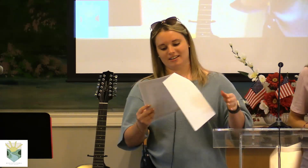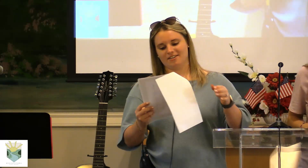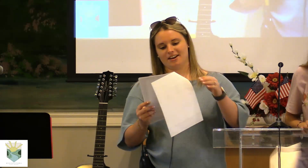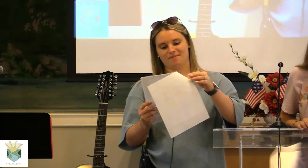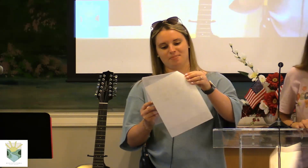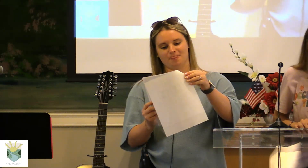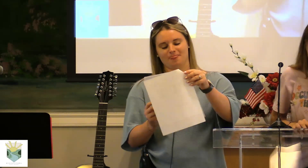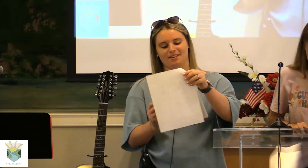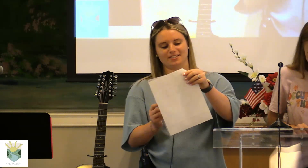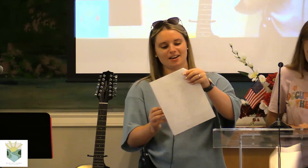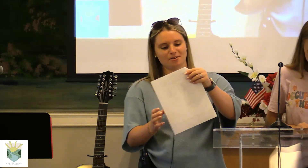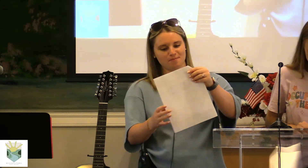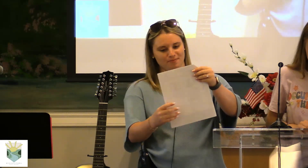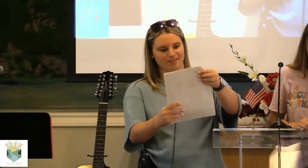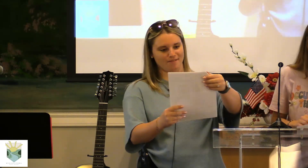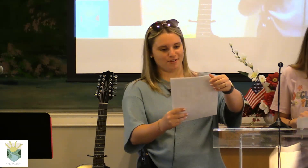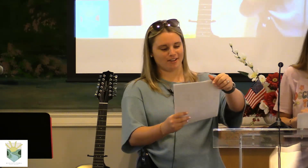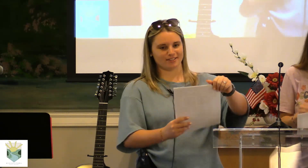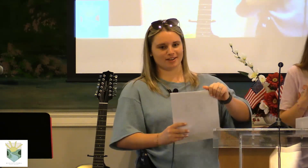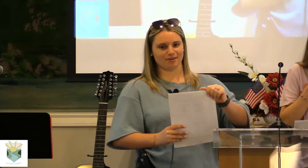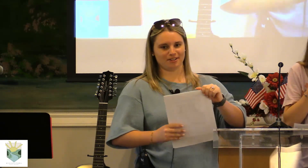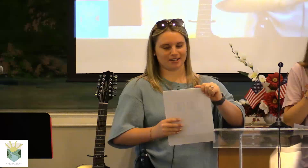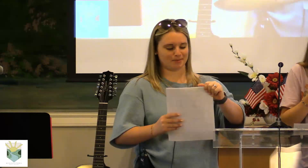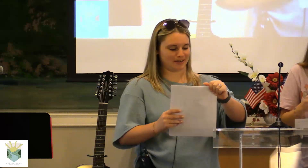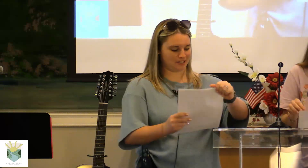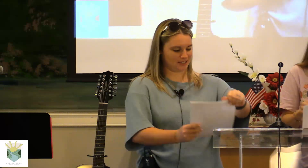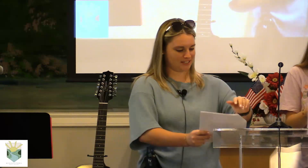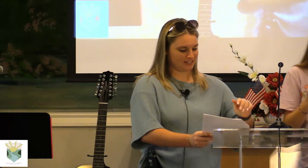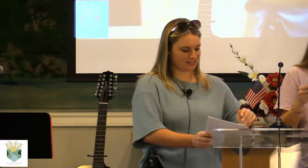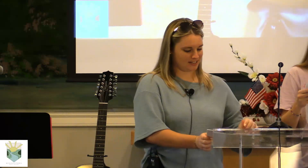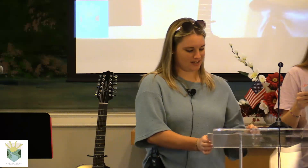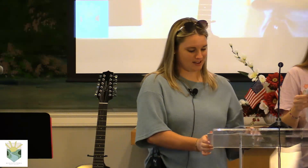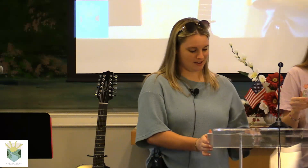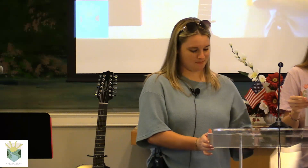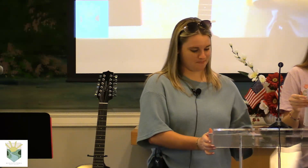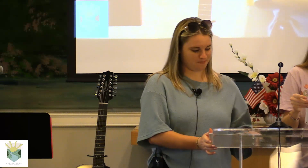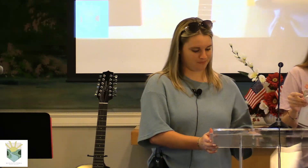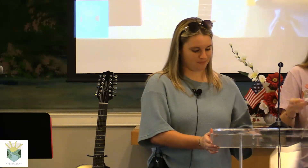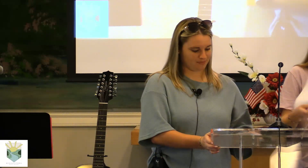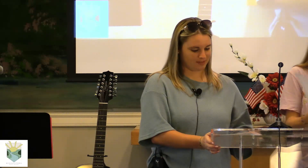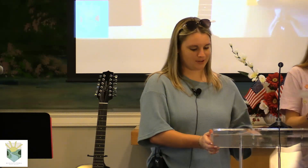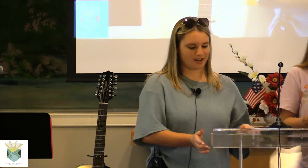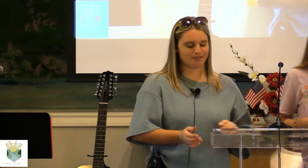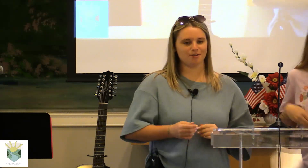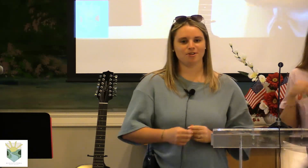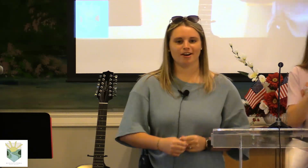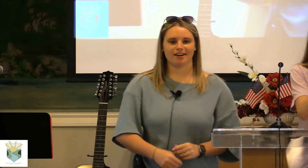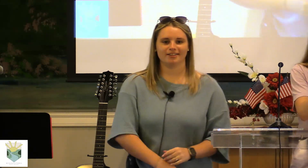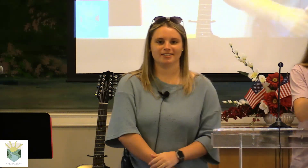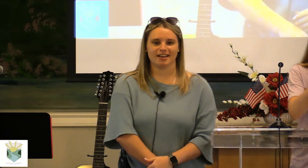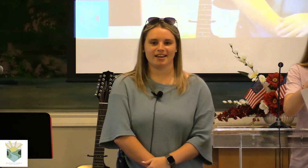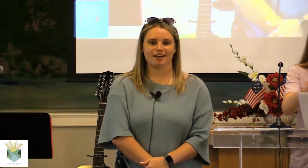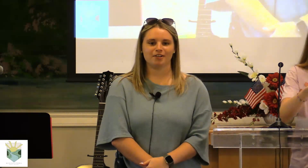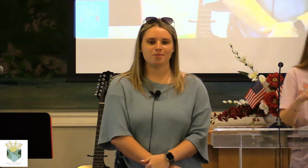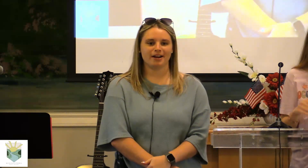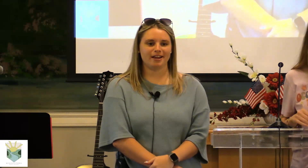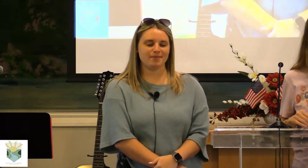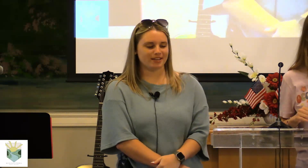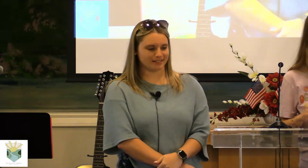Okay. So, if you'd like to go on to the next page. So now that you know how to say hello, my name is,